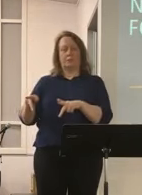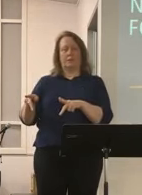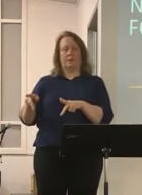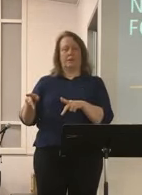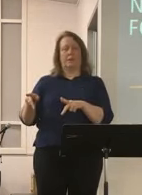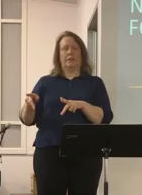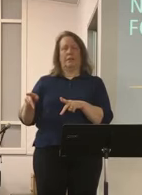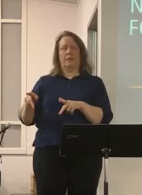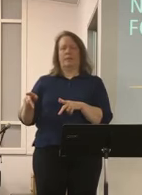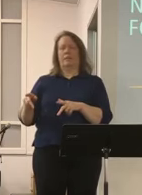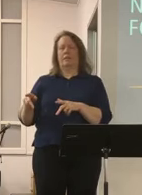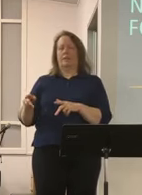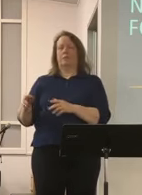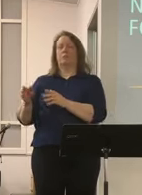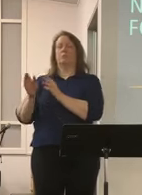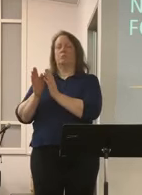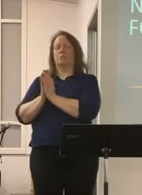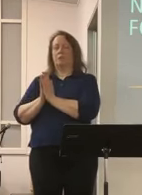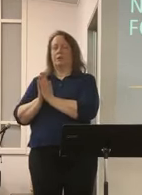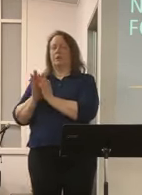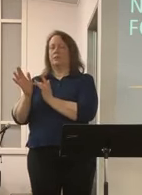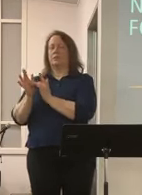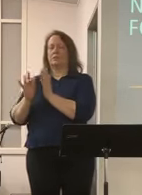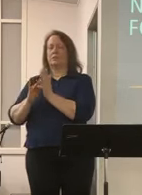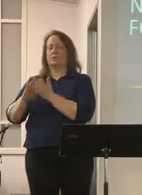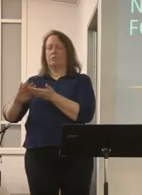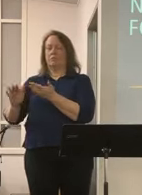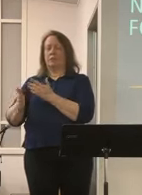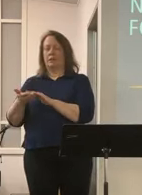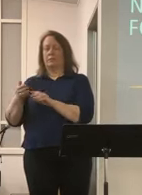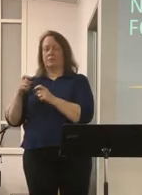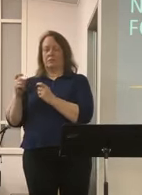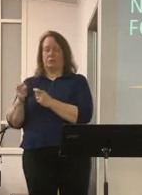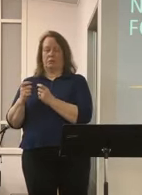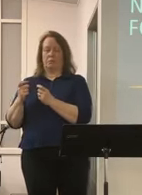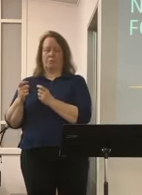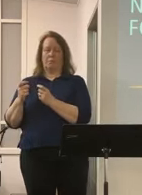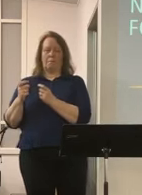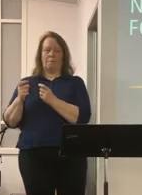no one asked Jesus to forgive them of their sins.